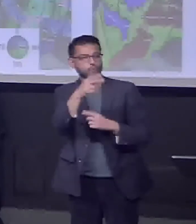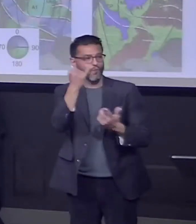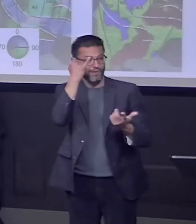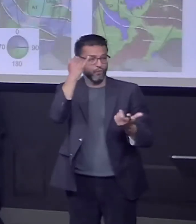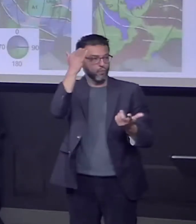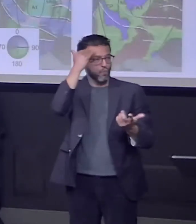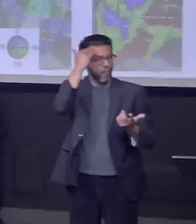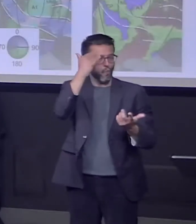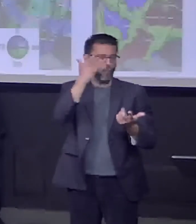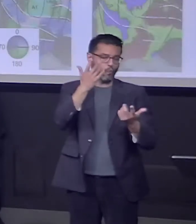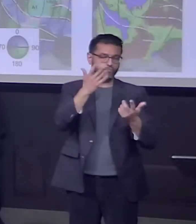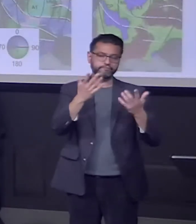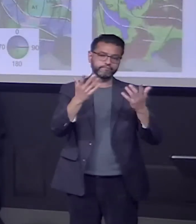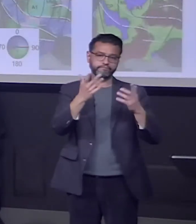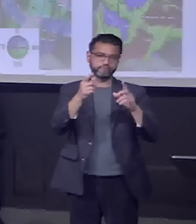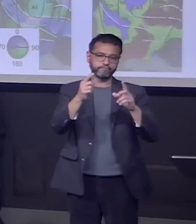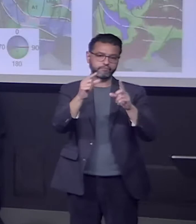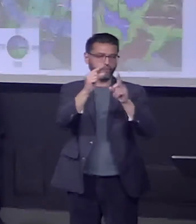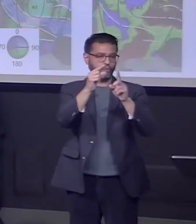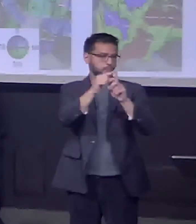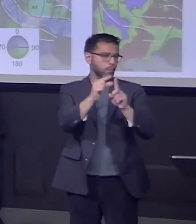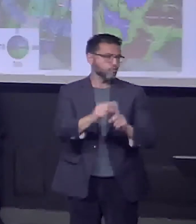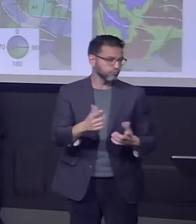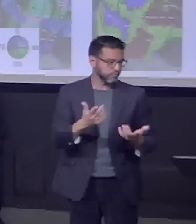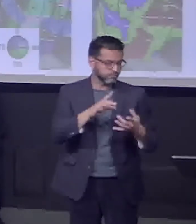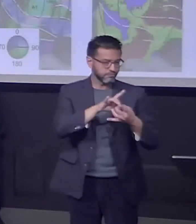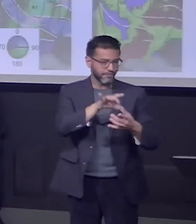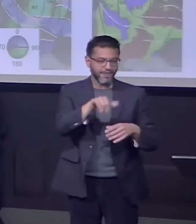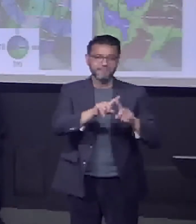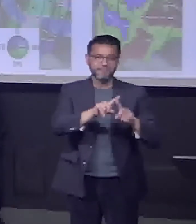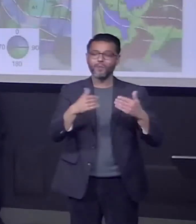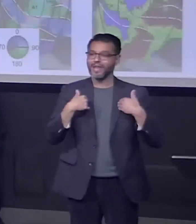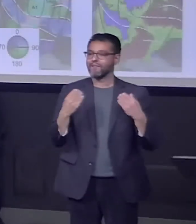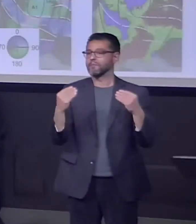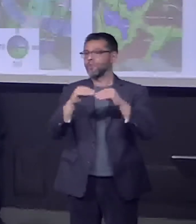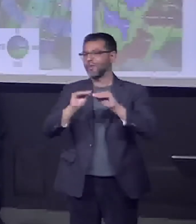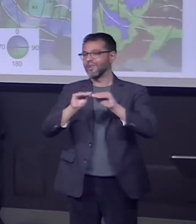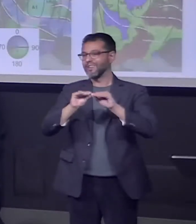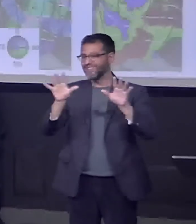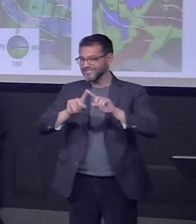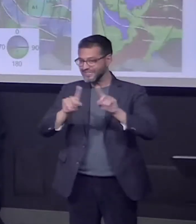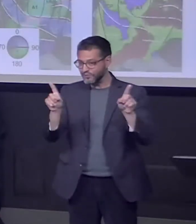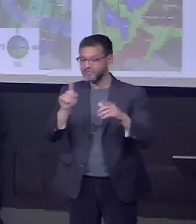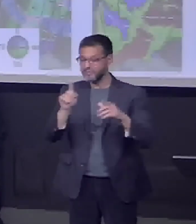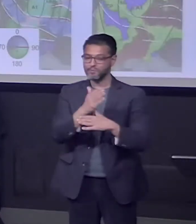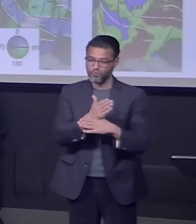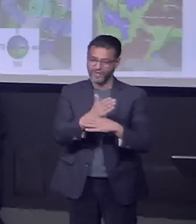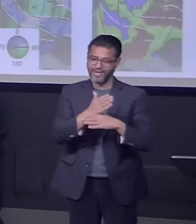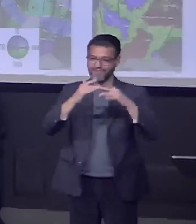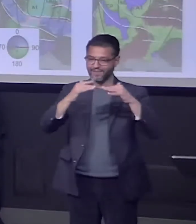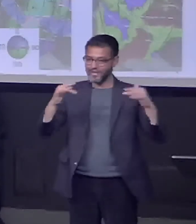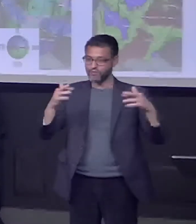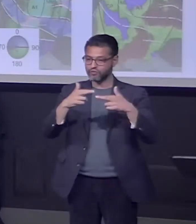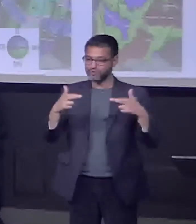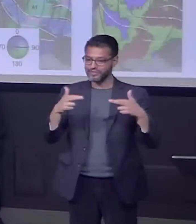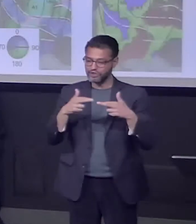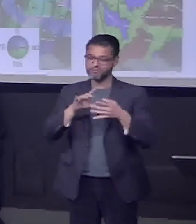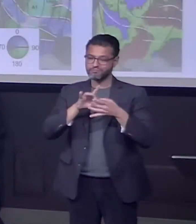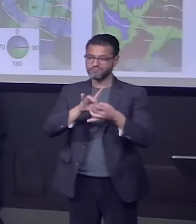this nomenclature. So there are much more distinct differences between the various regions around Heschel's